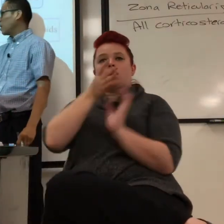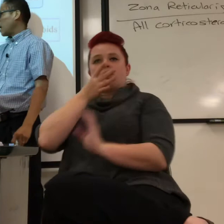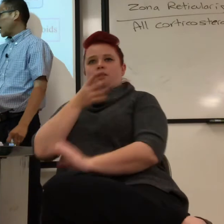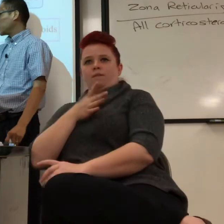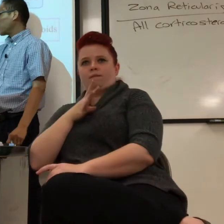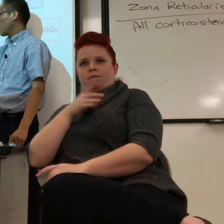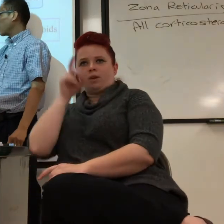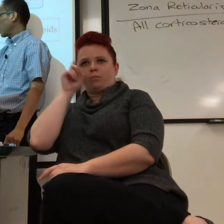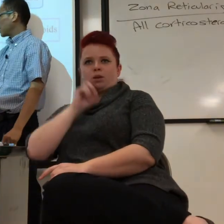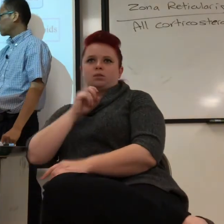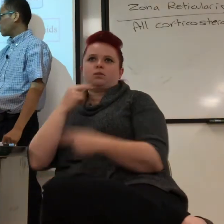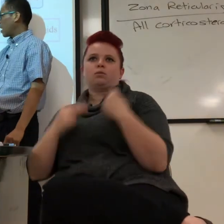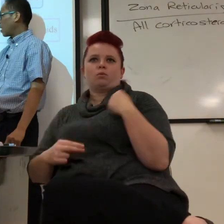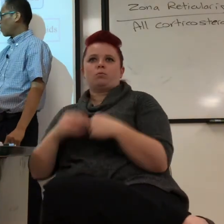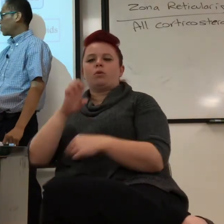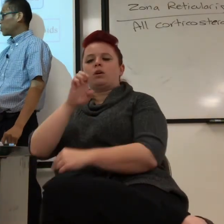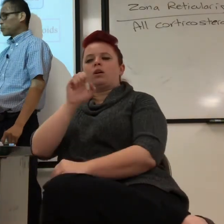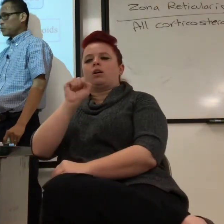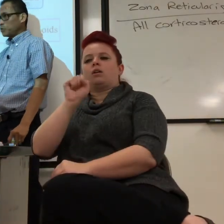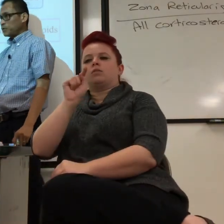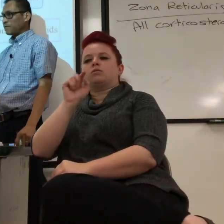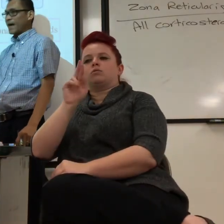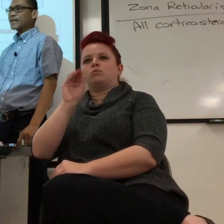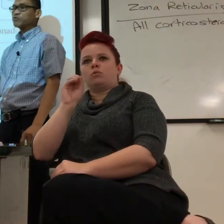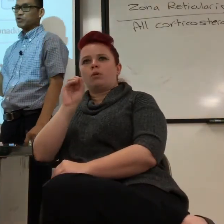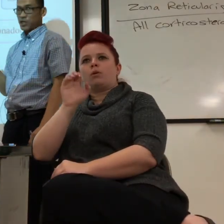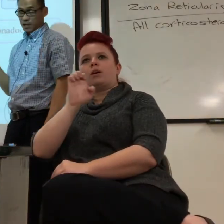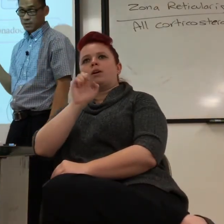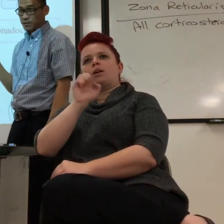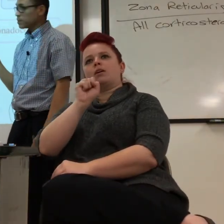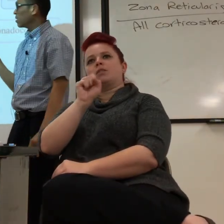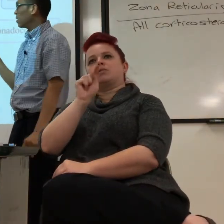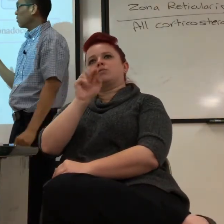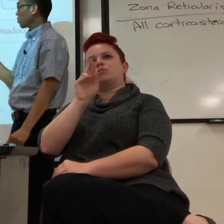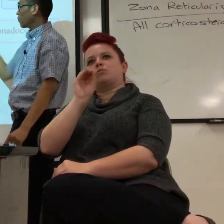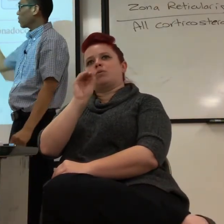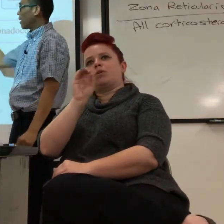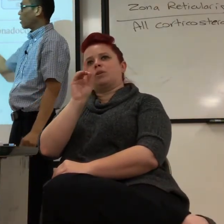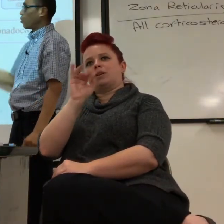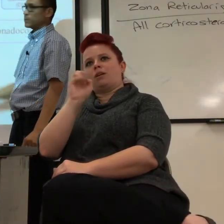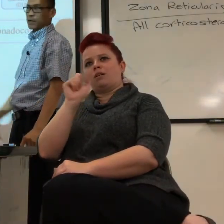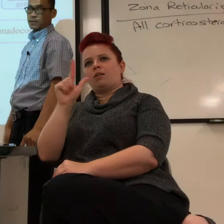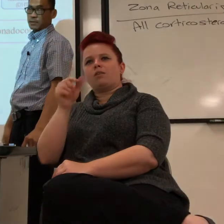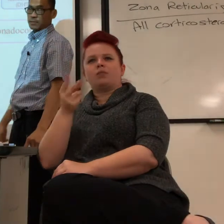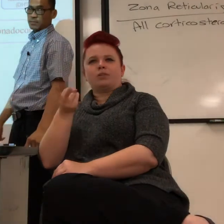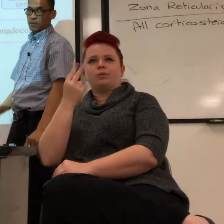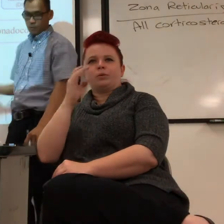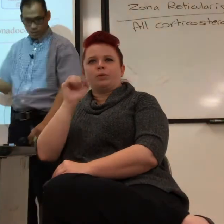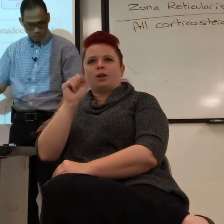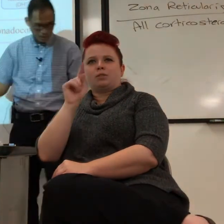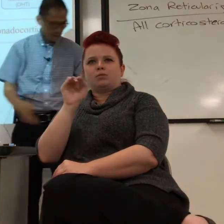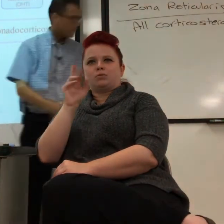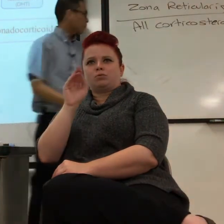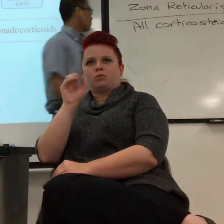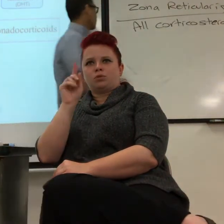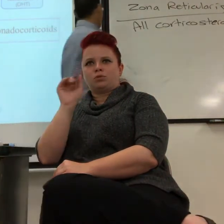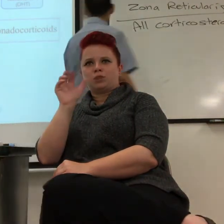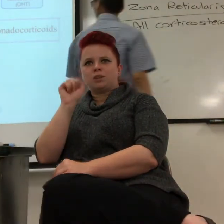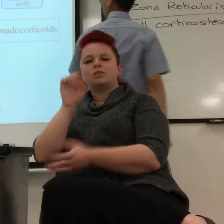hormones, estrone, estradiol, those are your two chief estrogens, they're converted by aromatase. So I would note